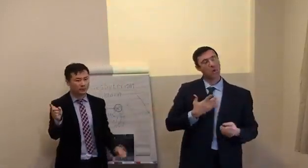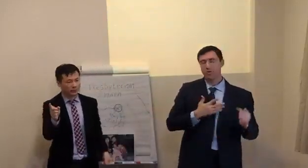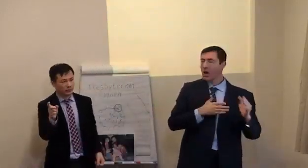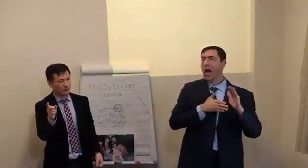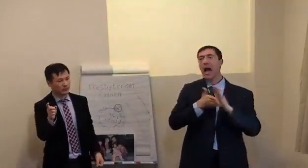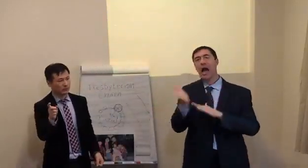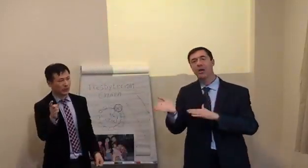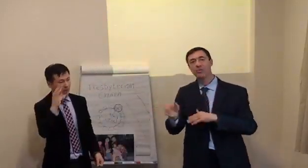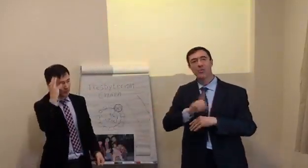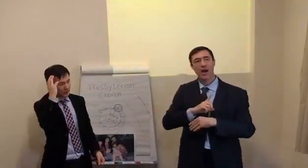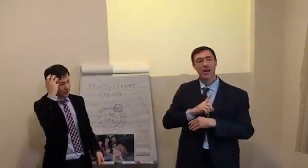people